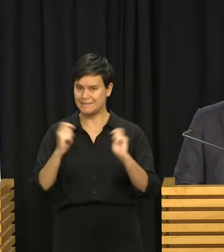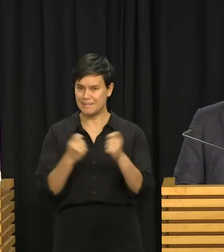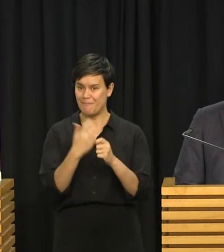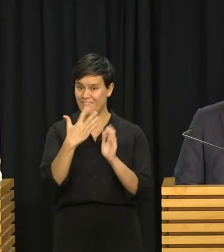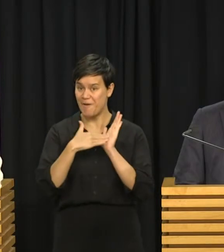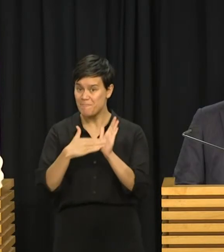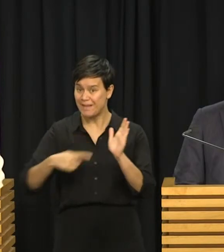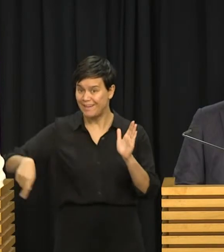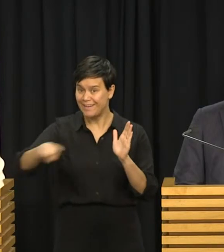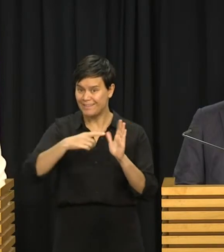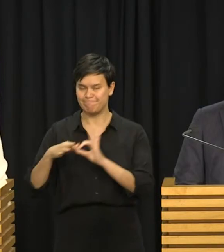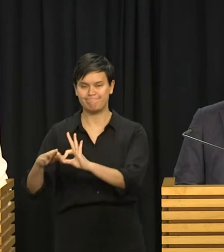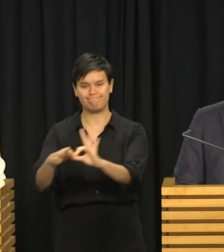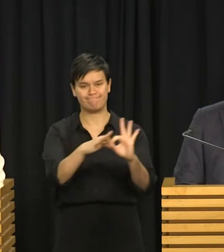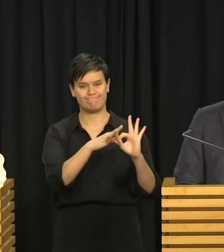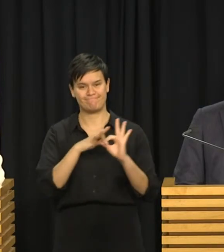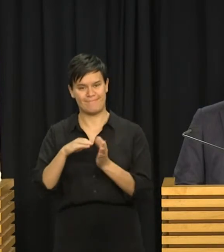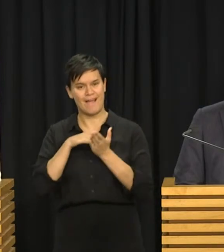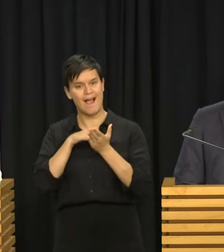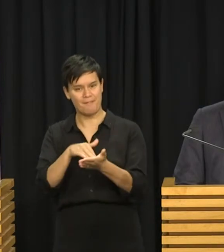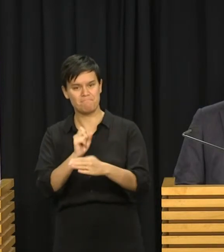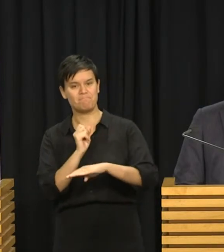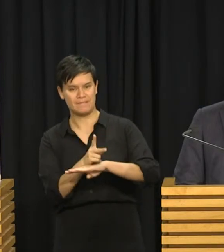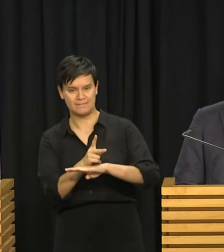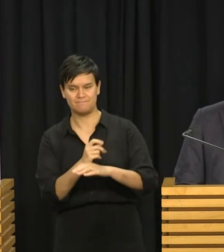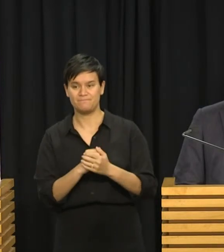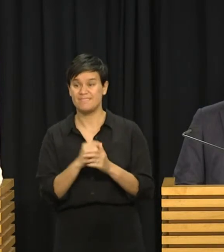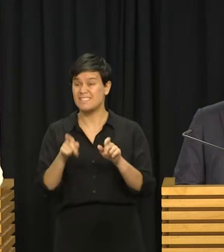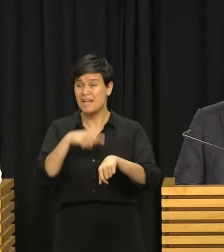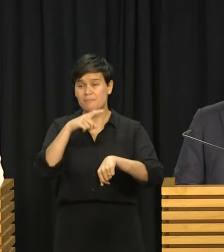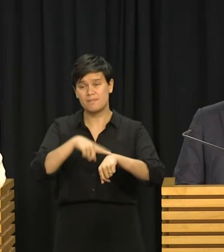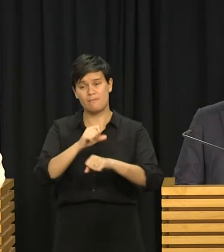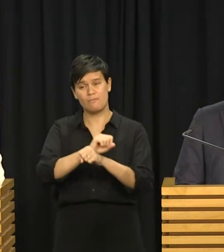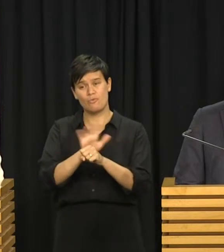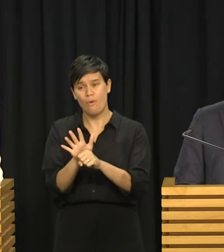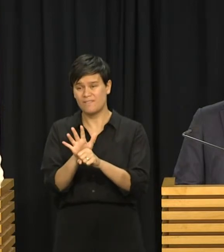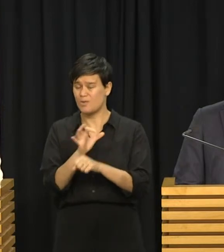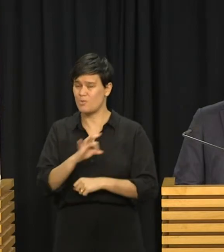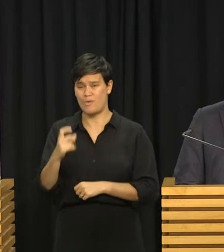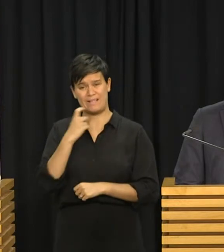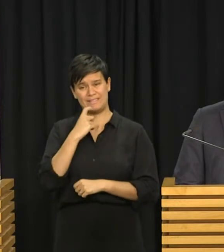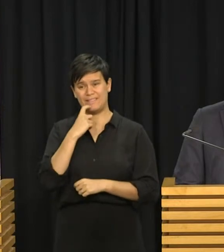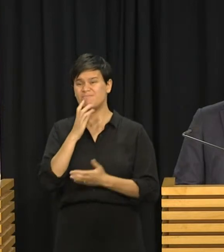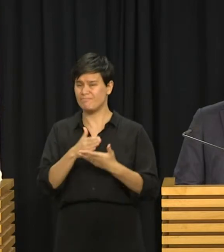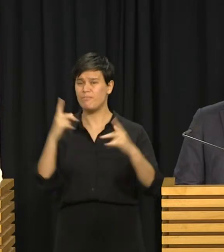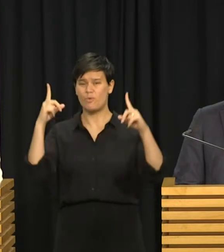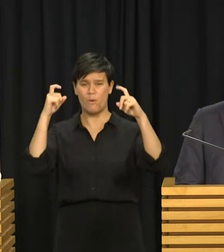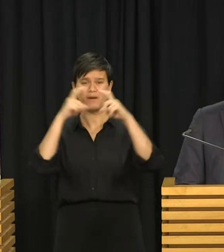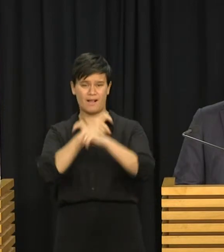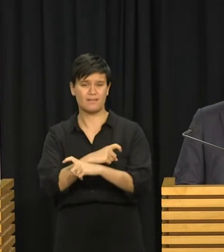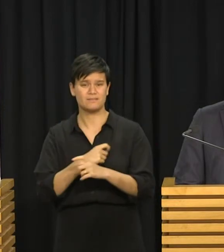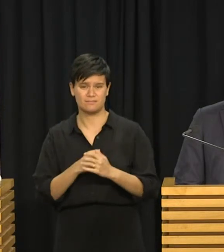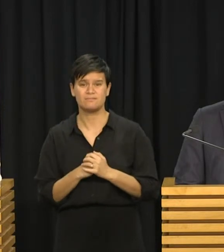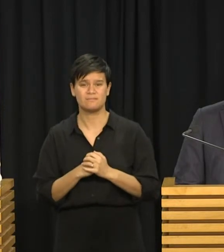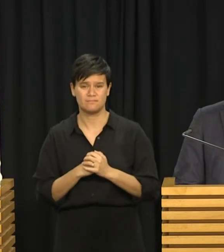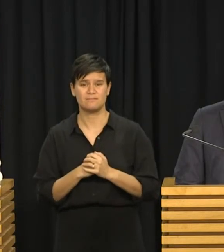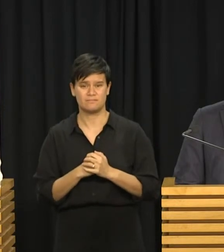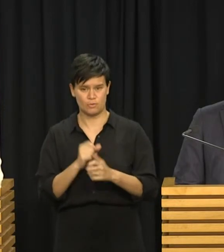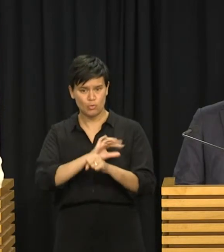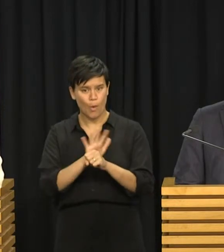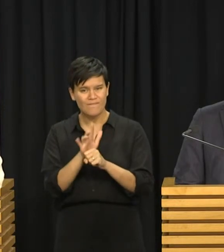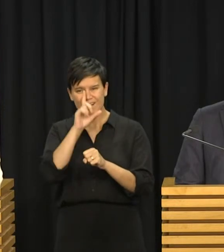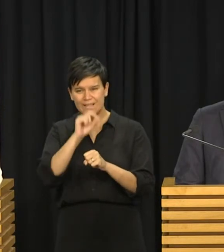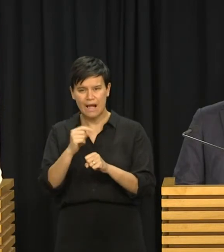check. But at the same time, this is a tricky virus. Even with best efforts, it can evade our layers of